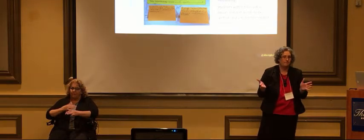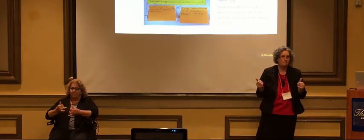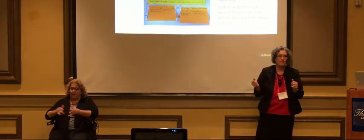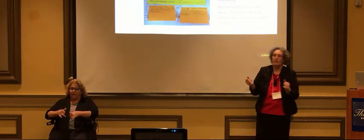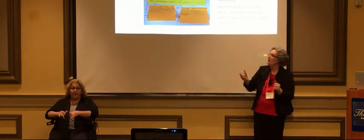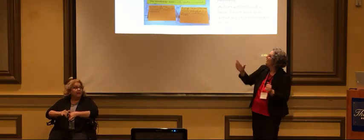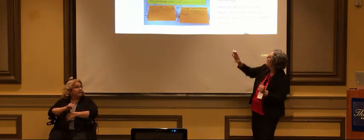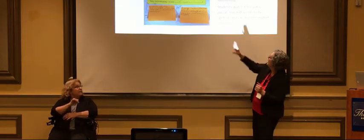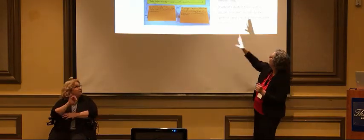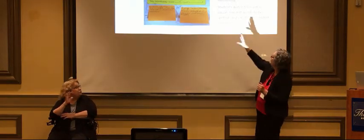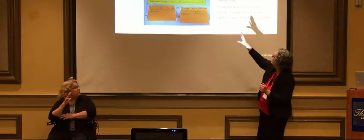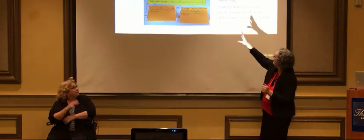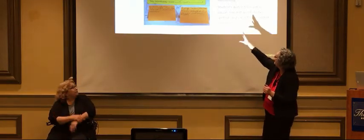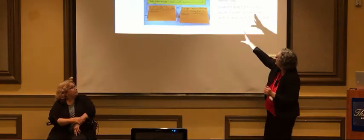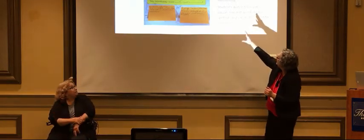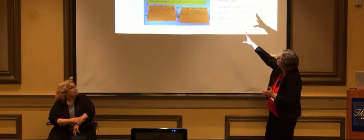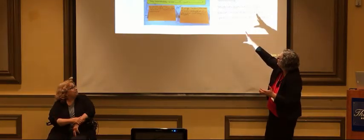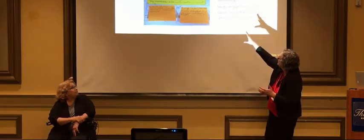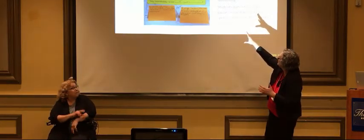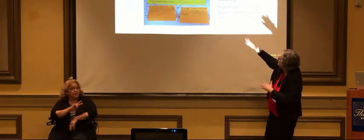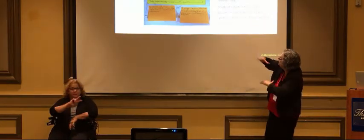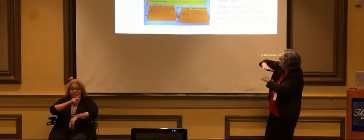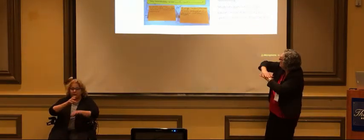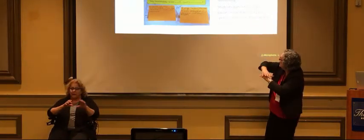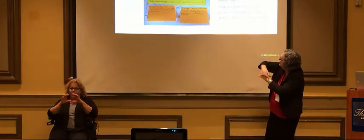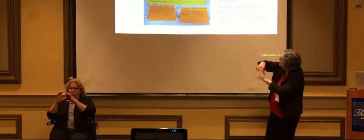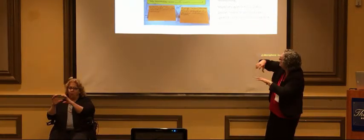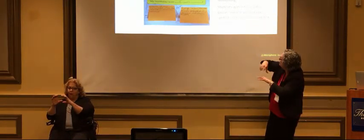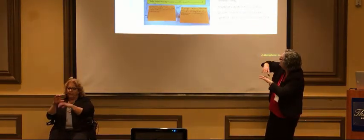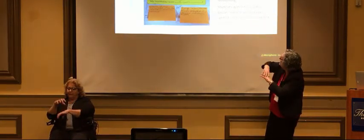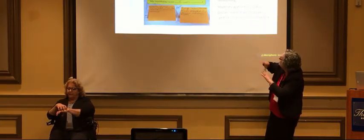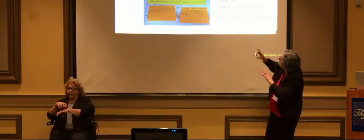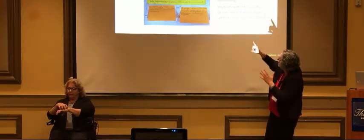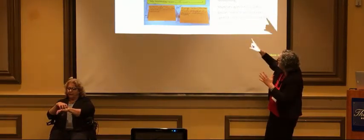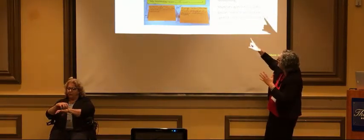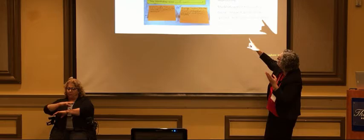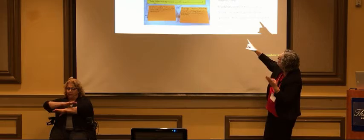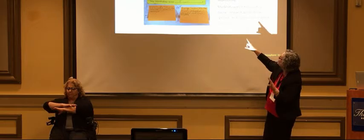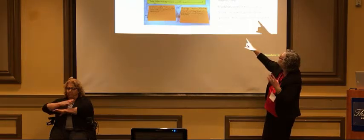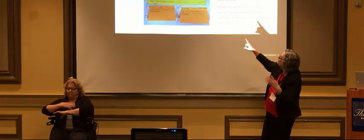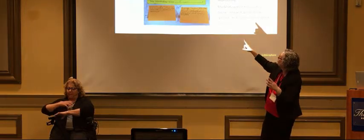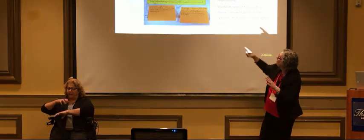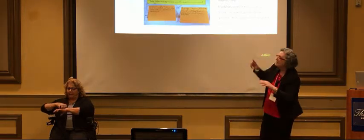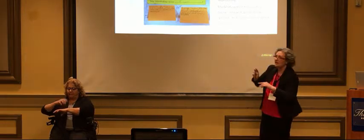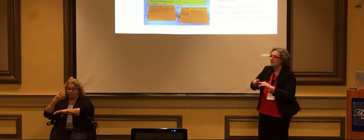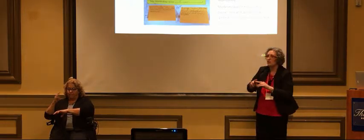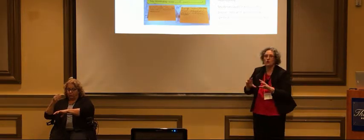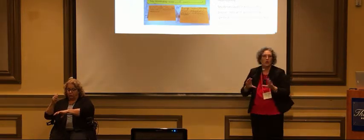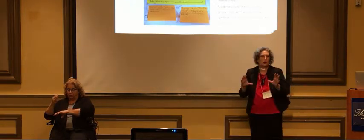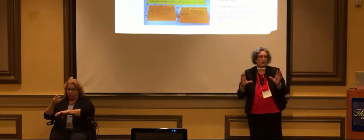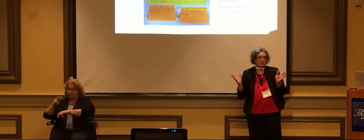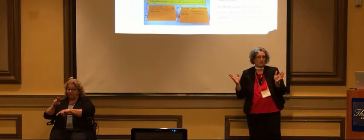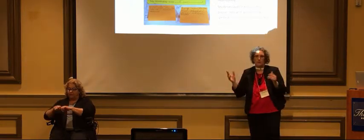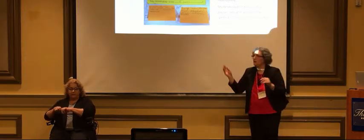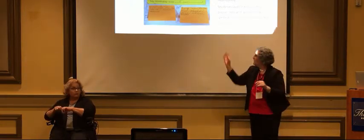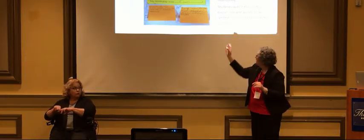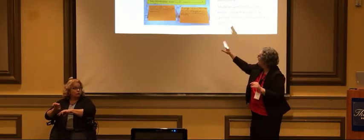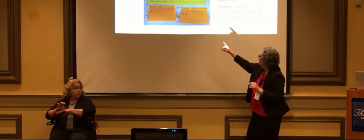tree. Her second one related to her cake on the table. My cake blue, sit,